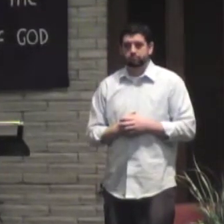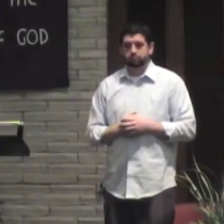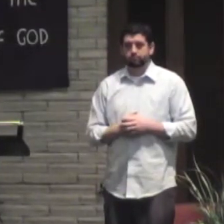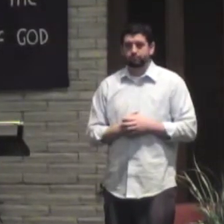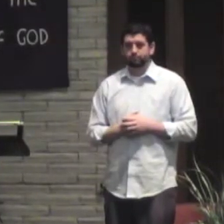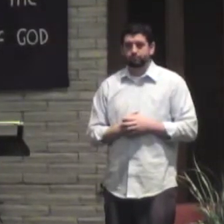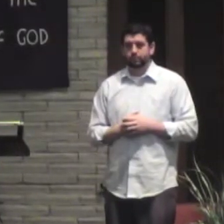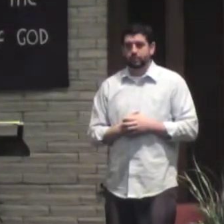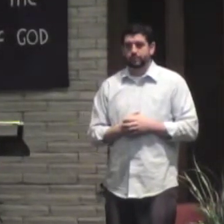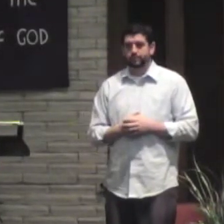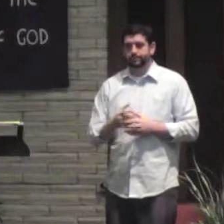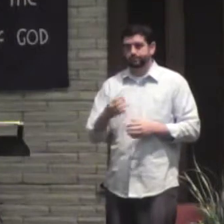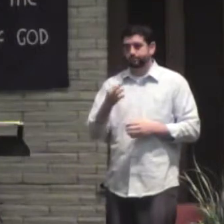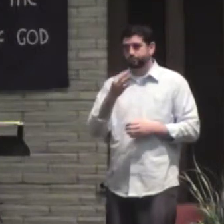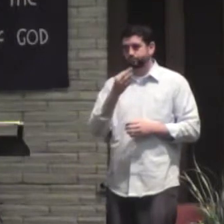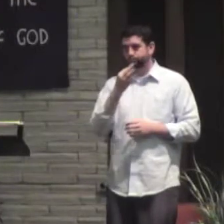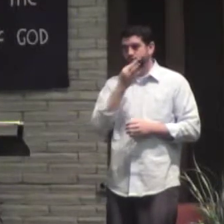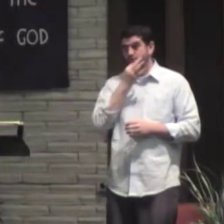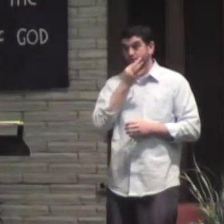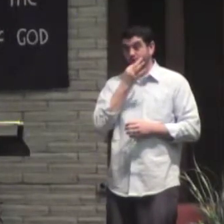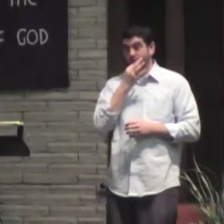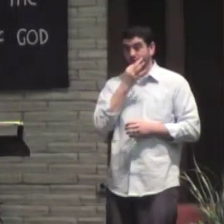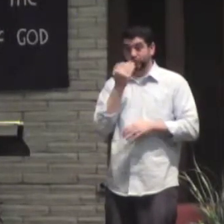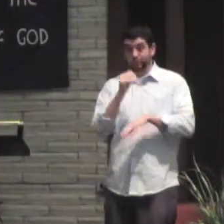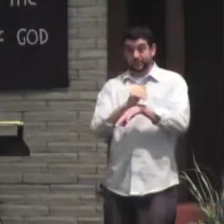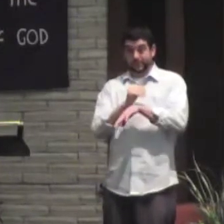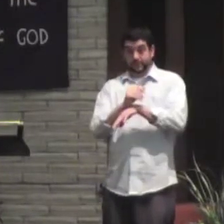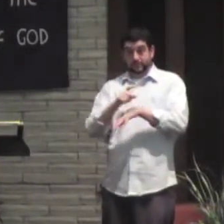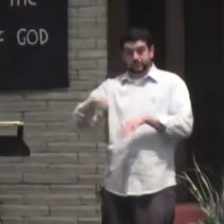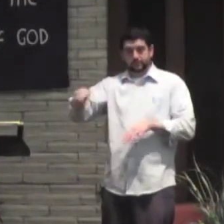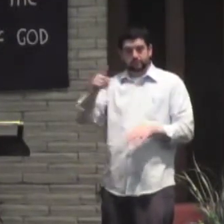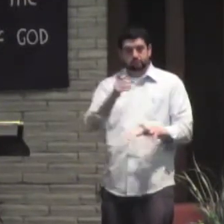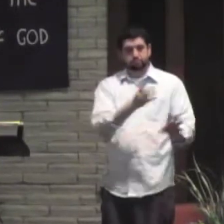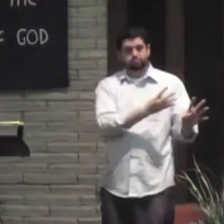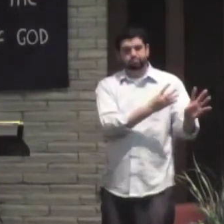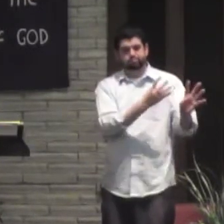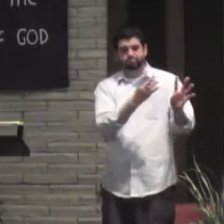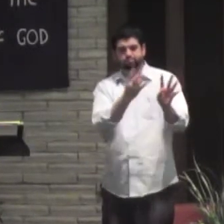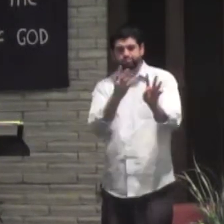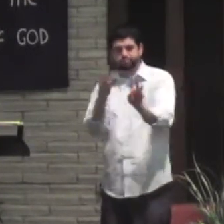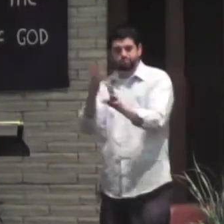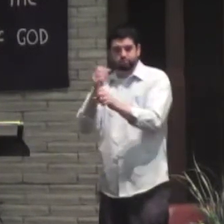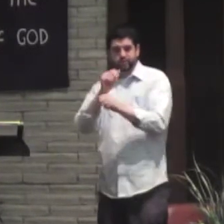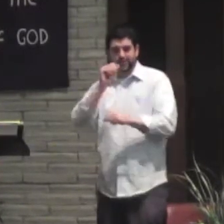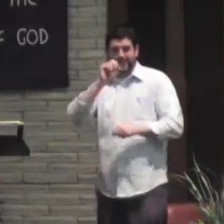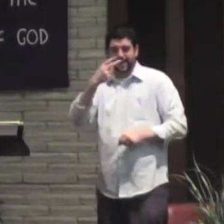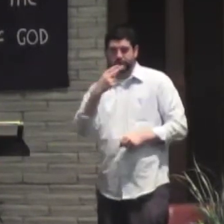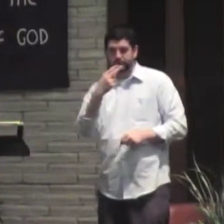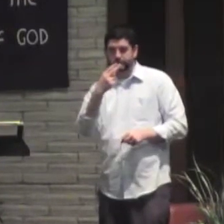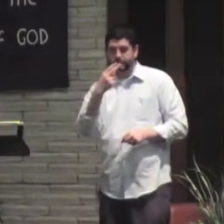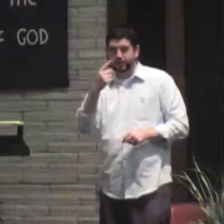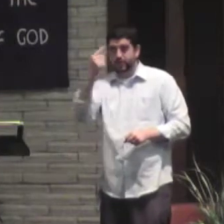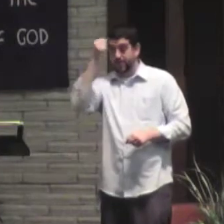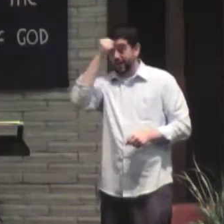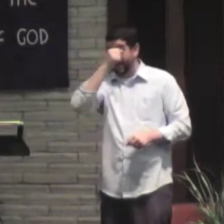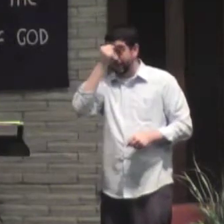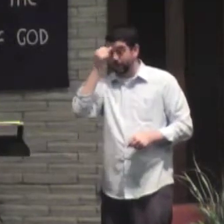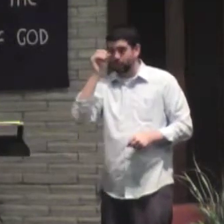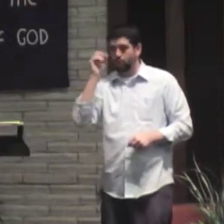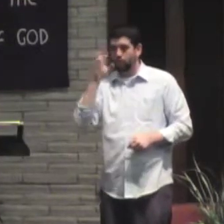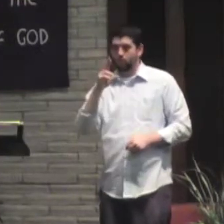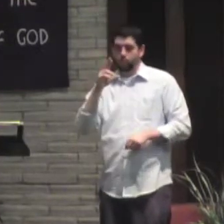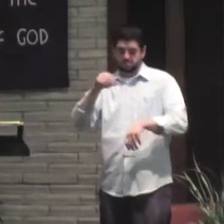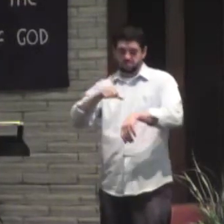Soon you will all come forward to have ashes either placed on your forehead or on the back of